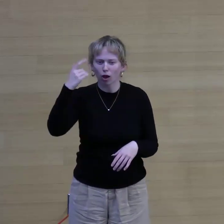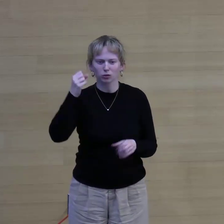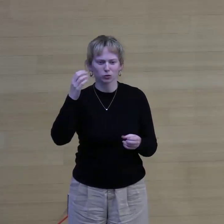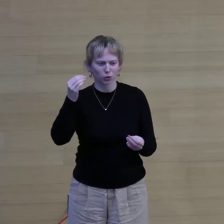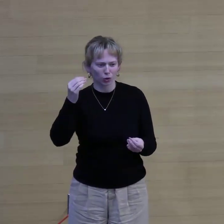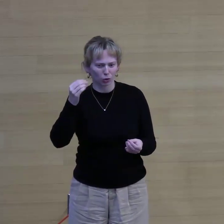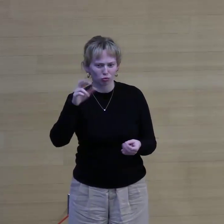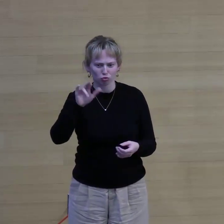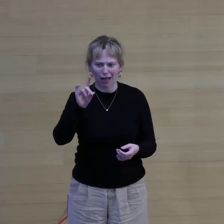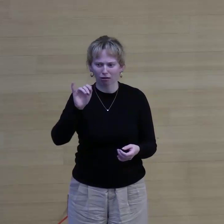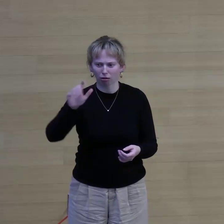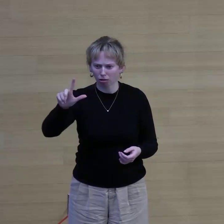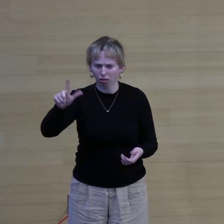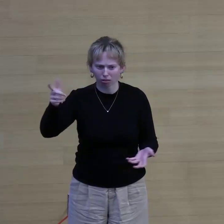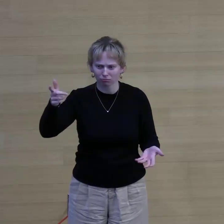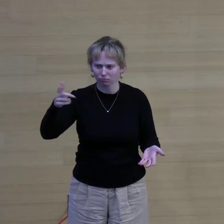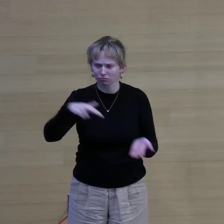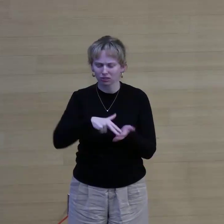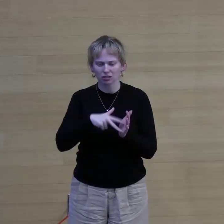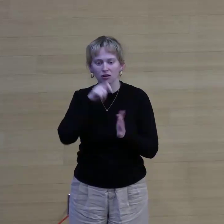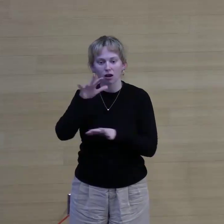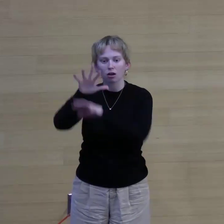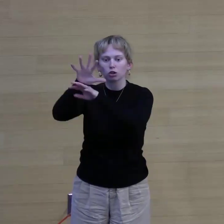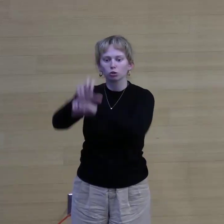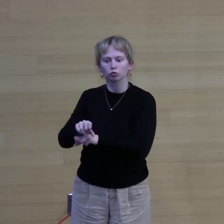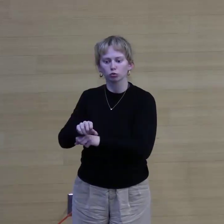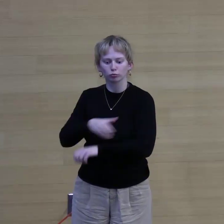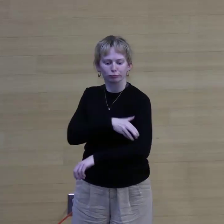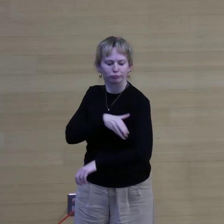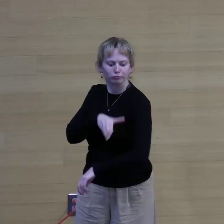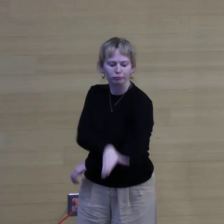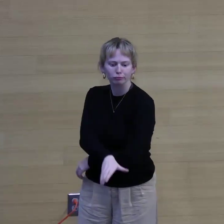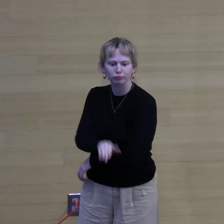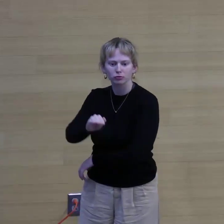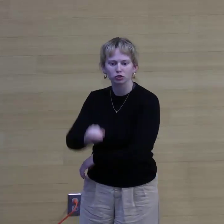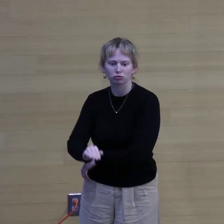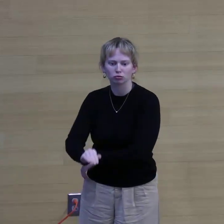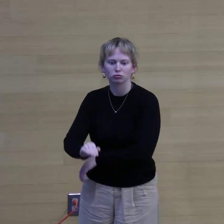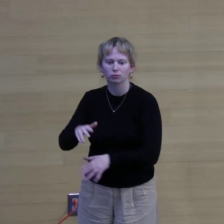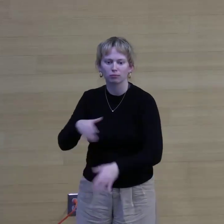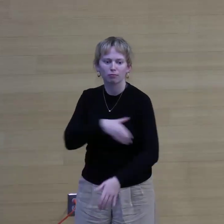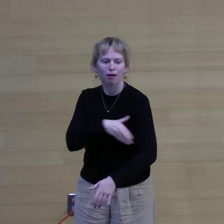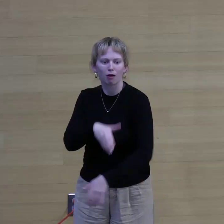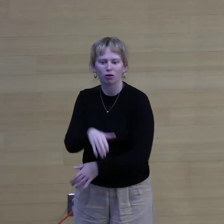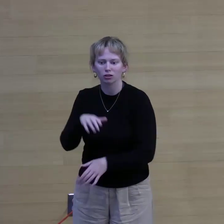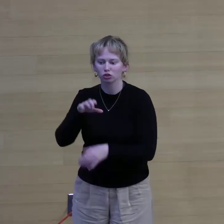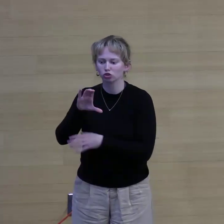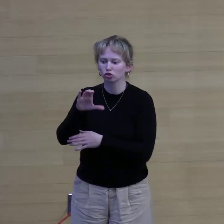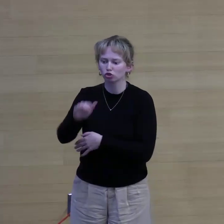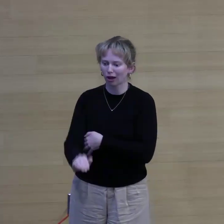radical? We're also not used to giving children power. Childism is very real in our